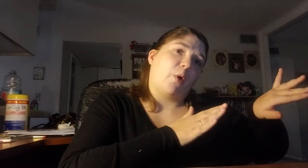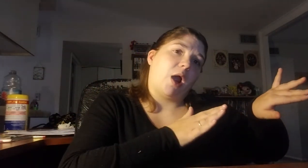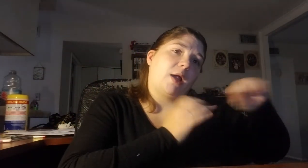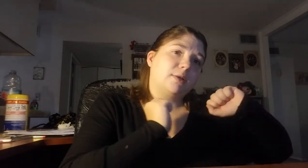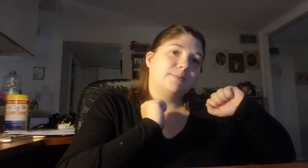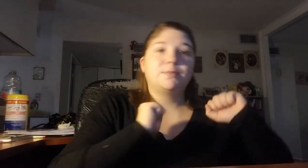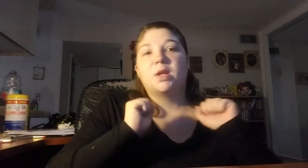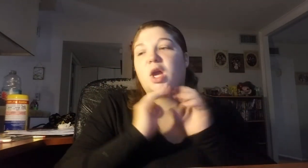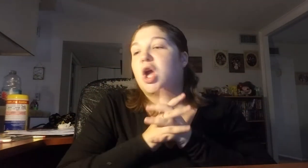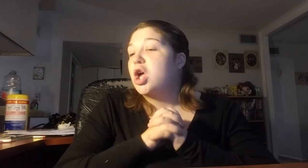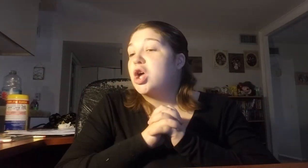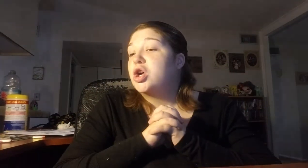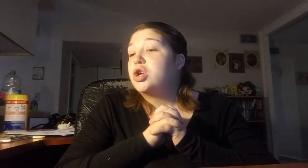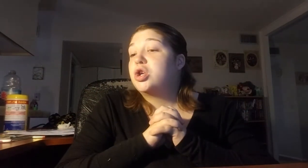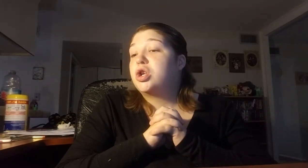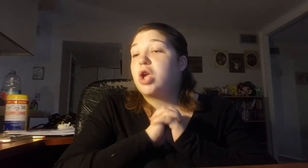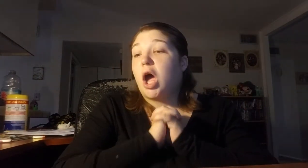way. So,